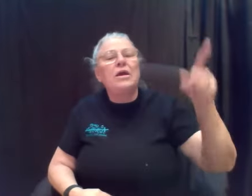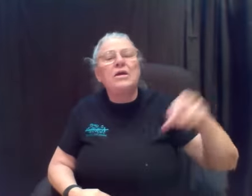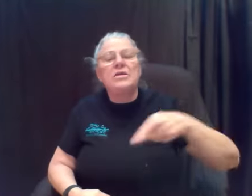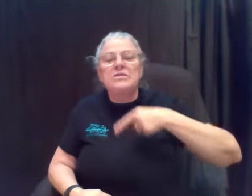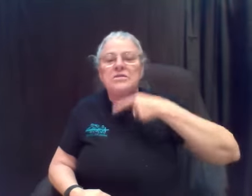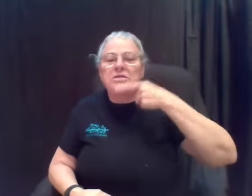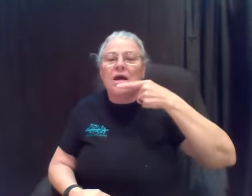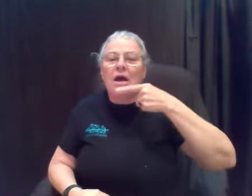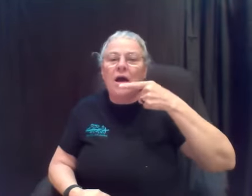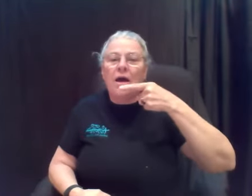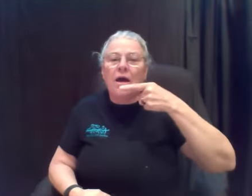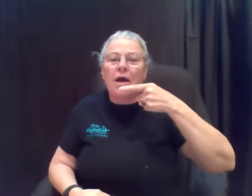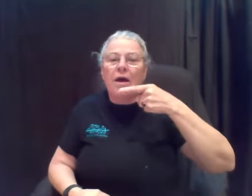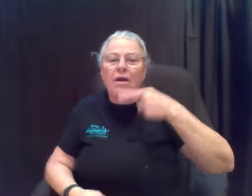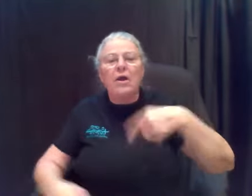He said,